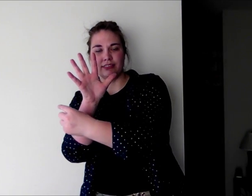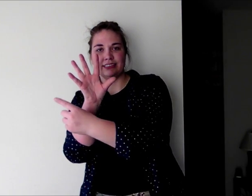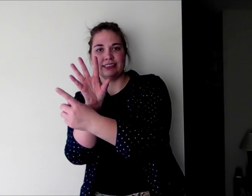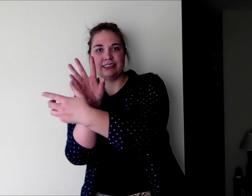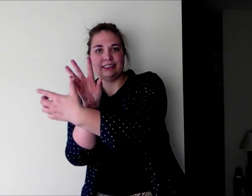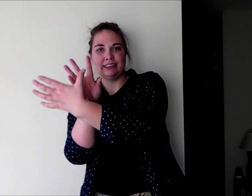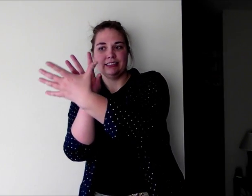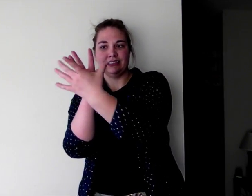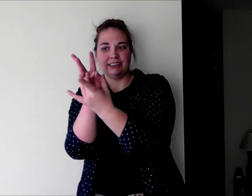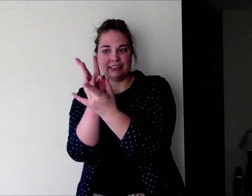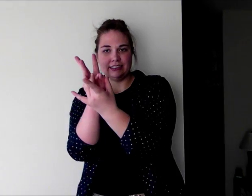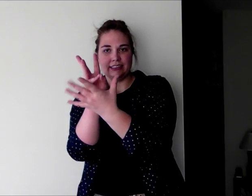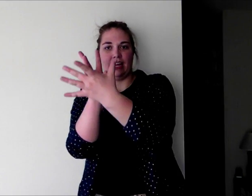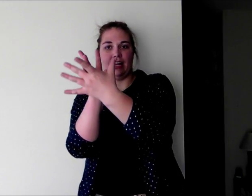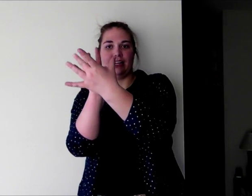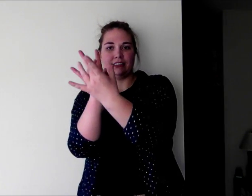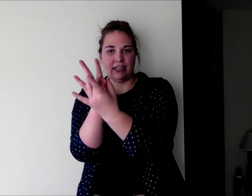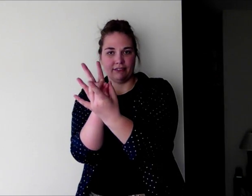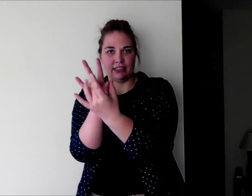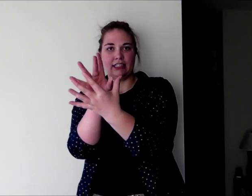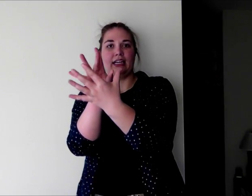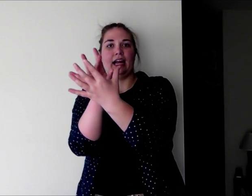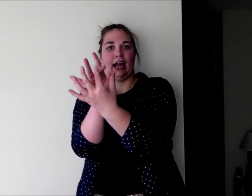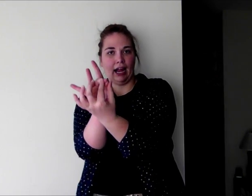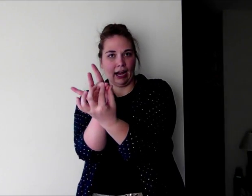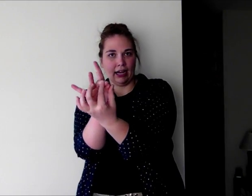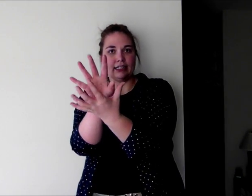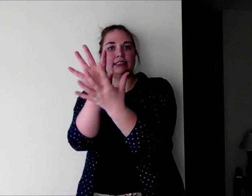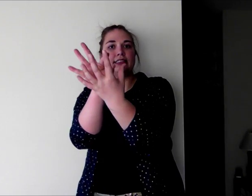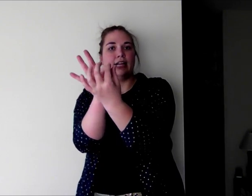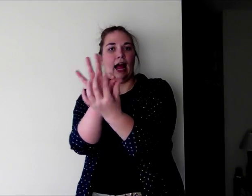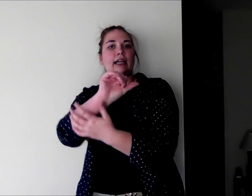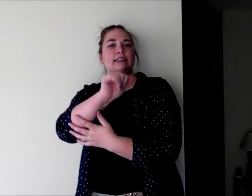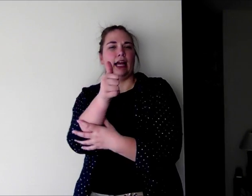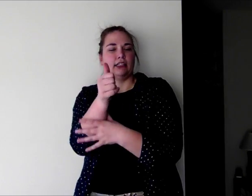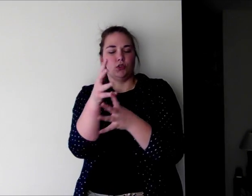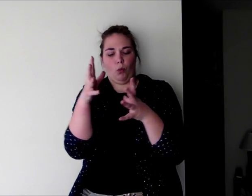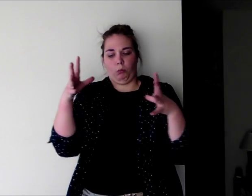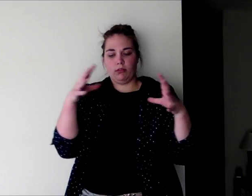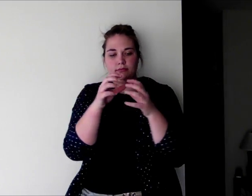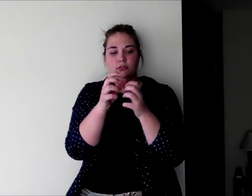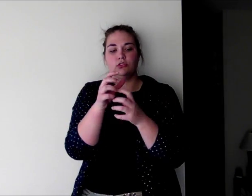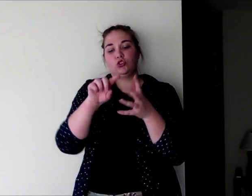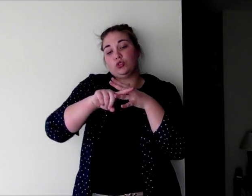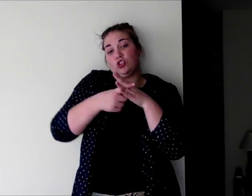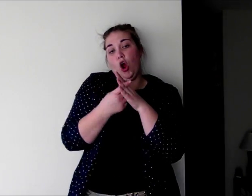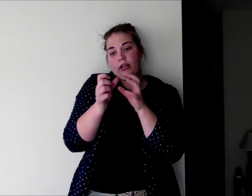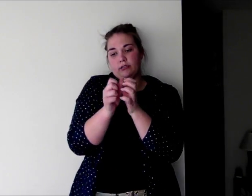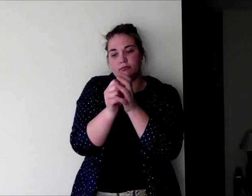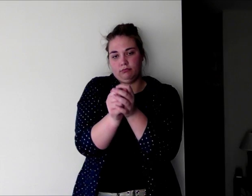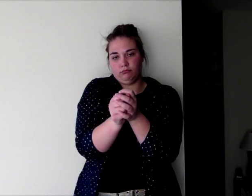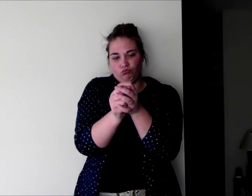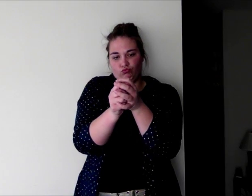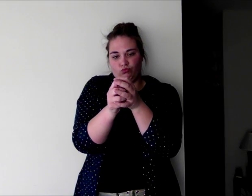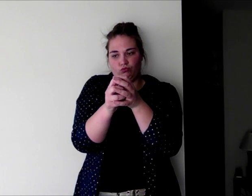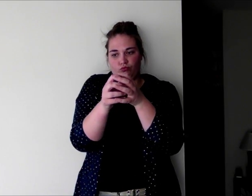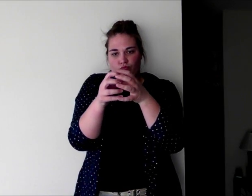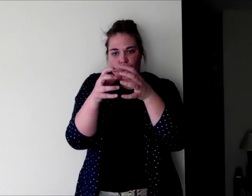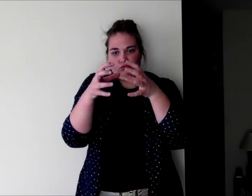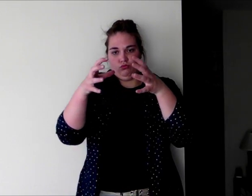5, and then 6, you start bringing your fingers in. So you start off small, and you